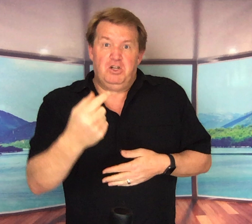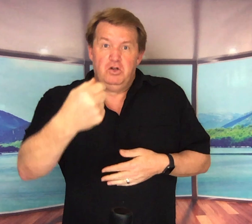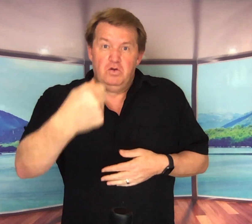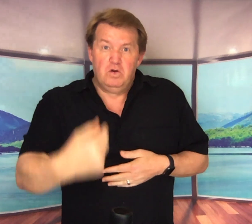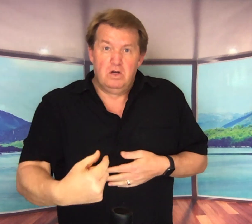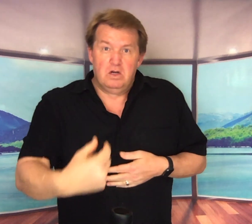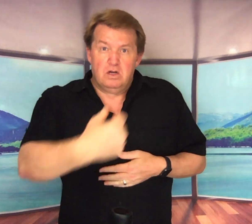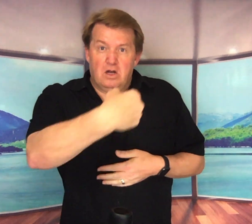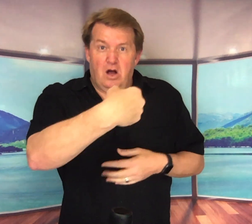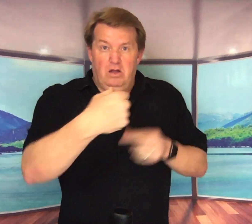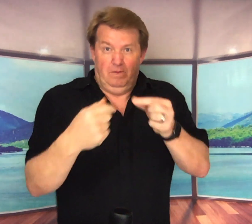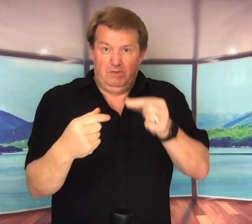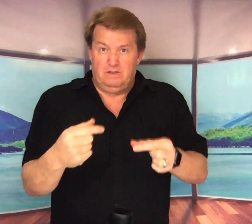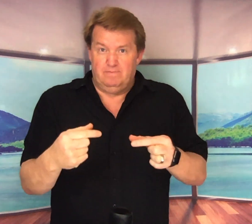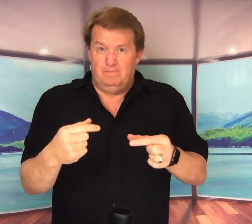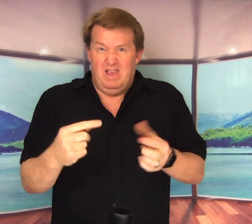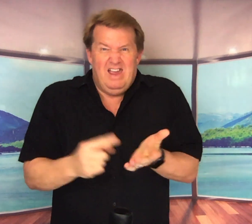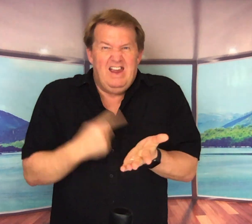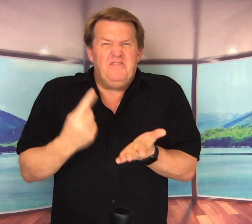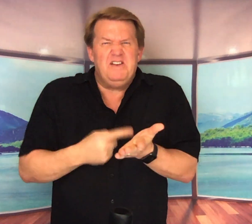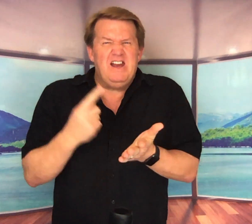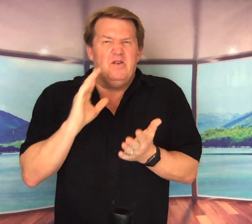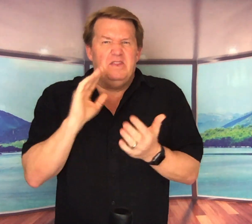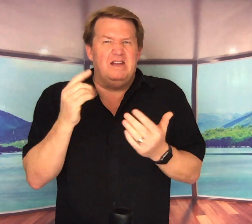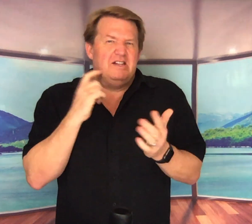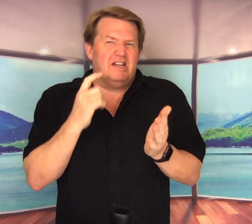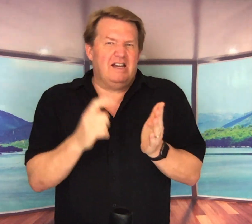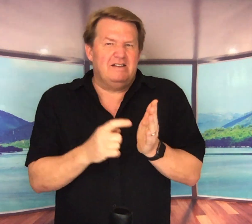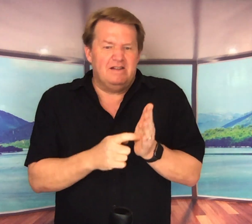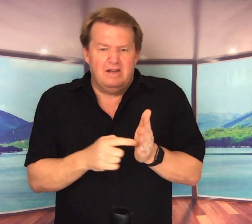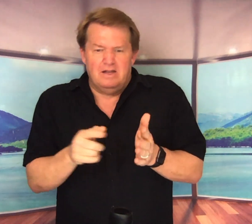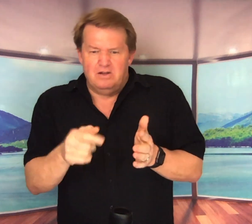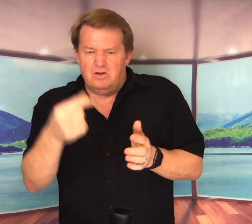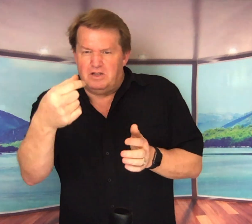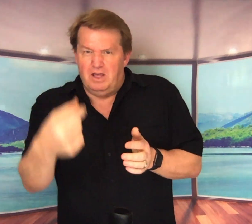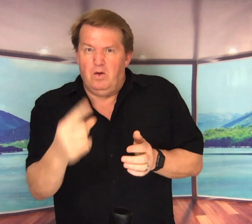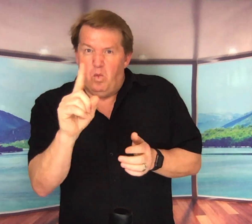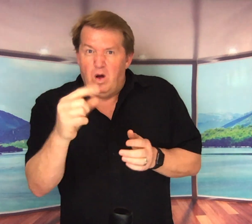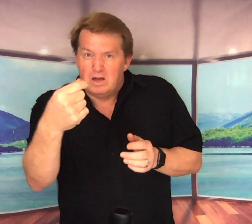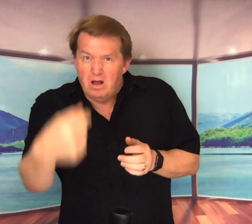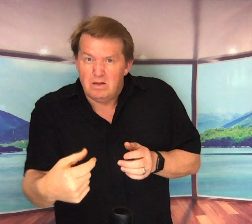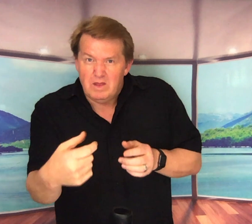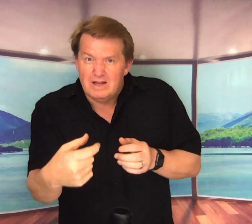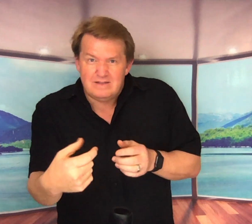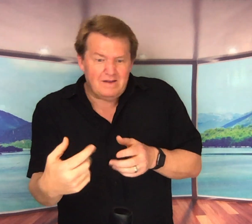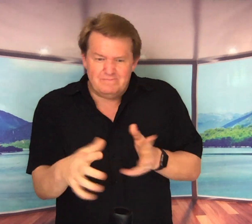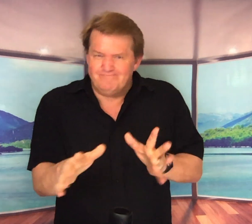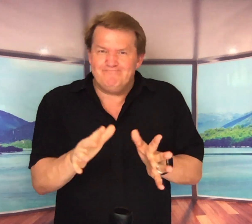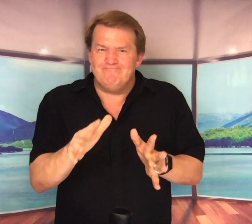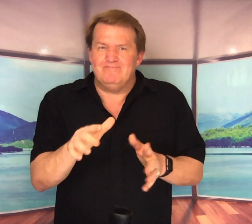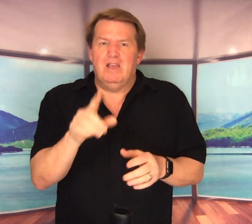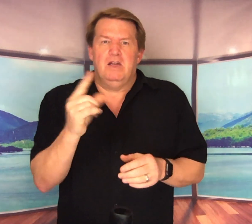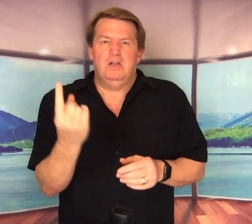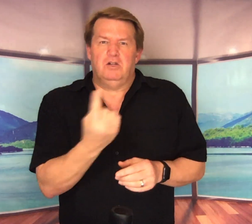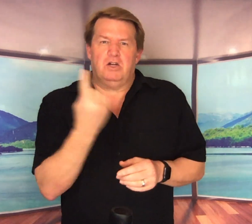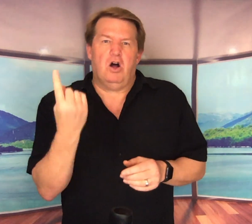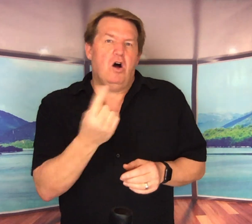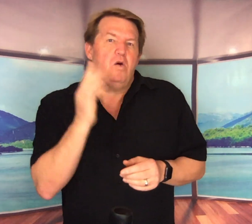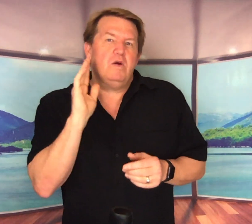2 columns. Every now and then you're going to notice that one column lines up. You're going to always